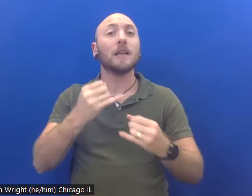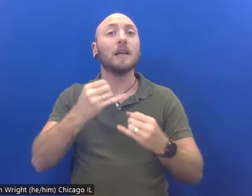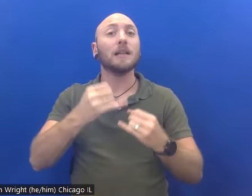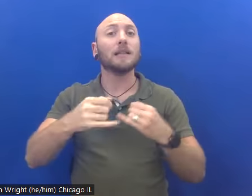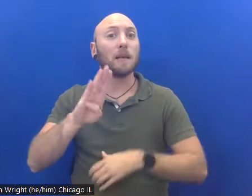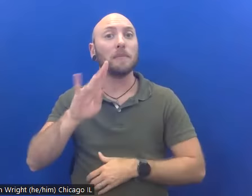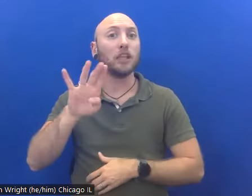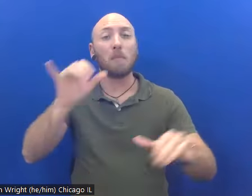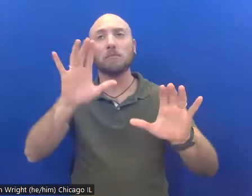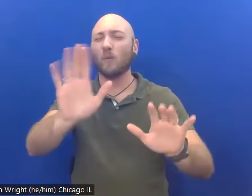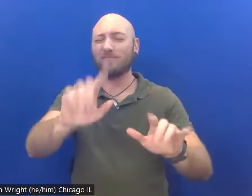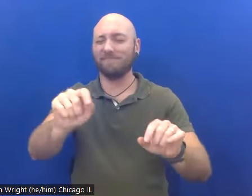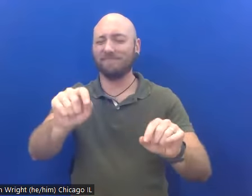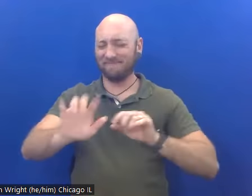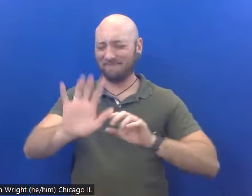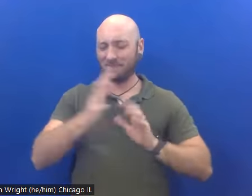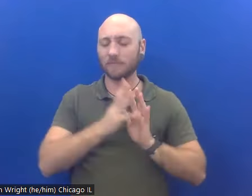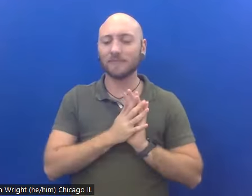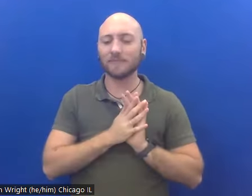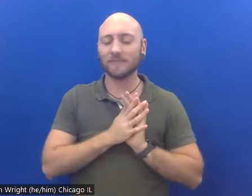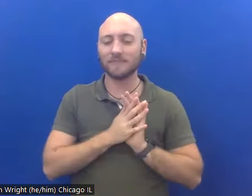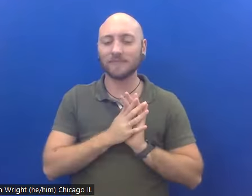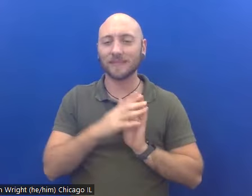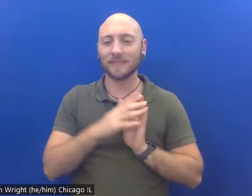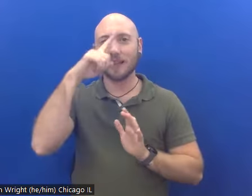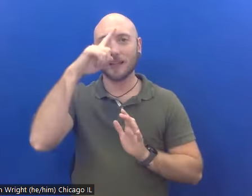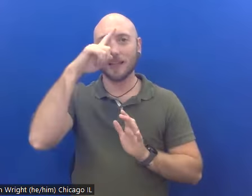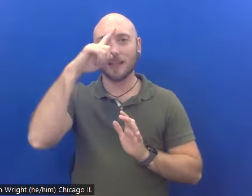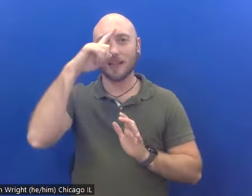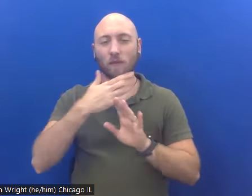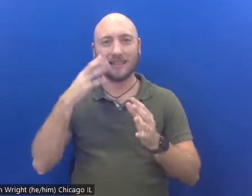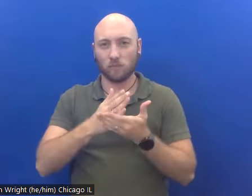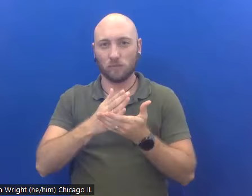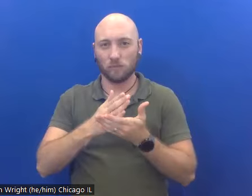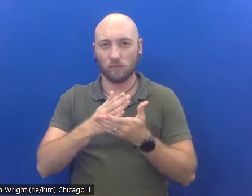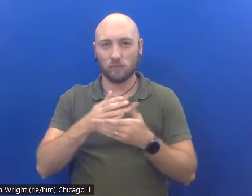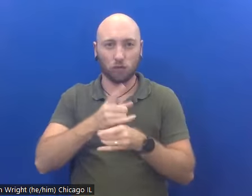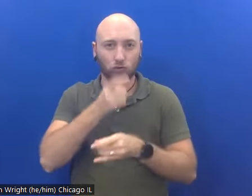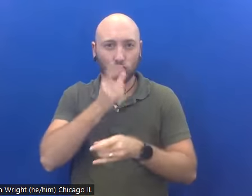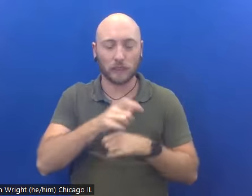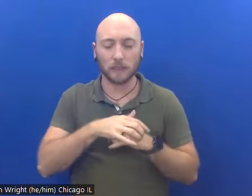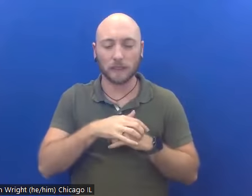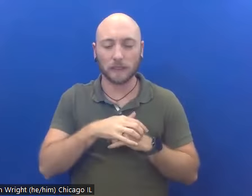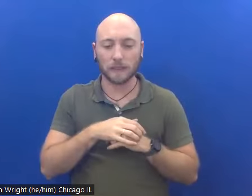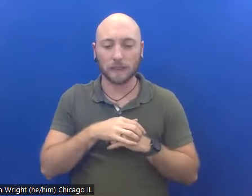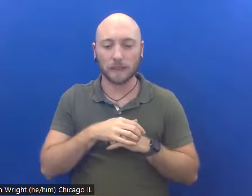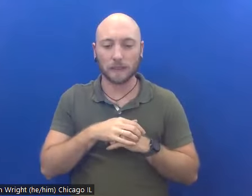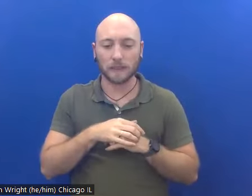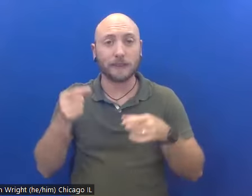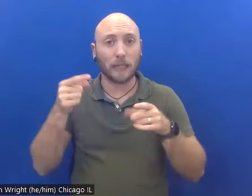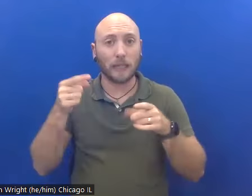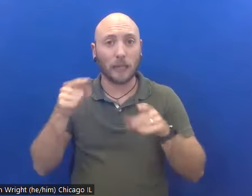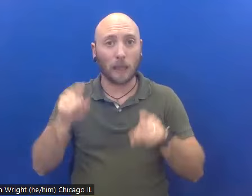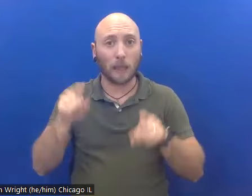bit. I remember the summer before I stopped drinking. Right. I'd wake up on the couch downstairs, and I have a half